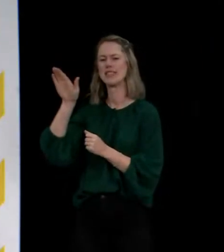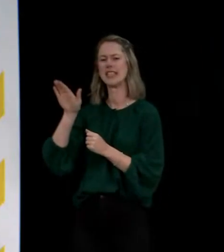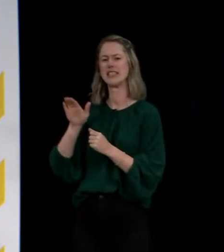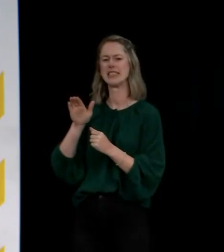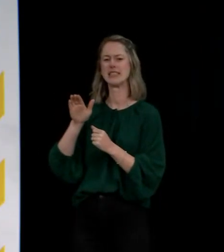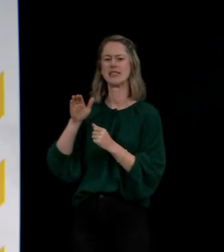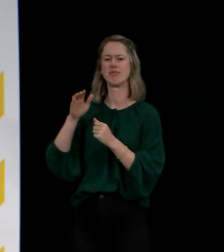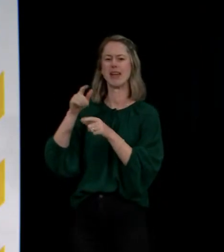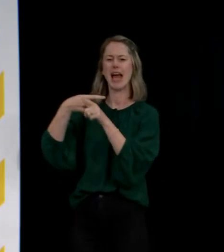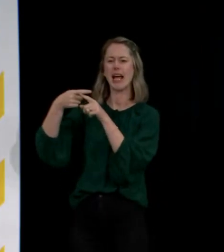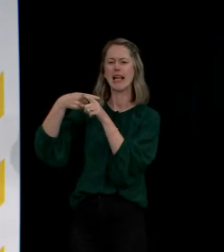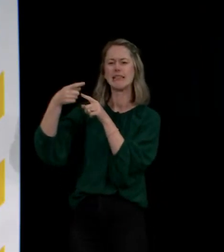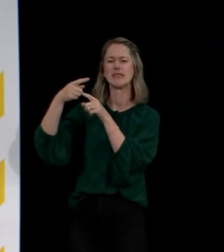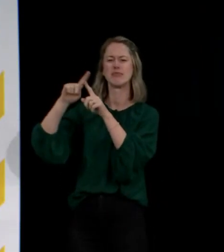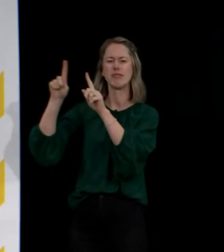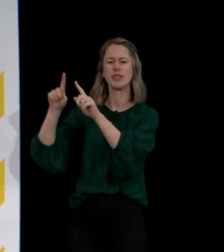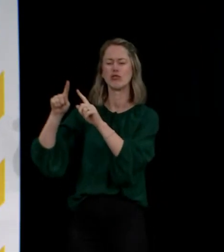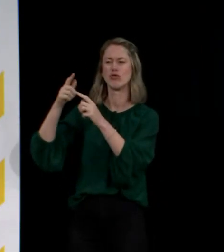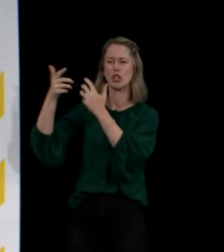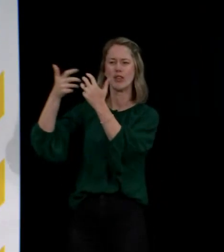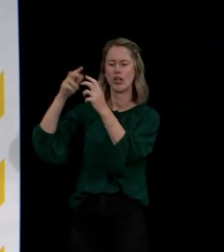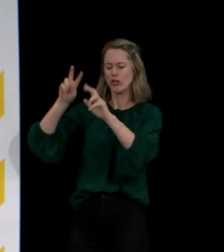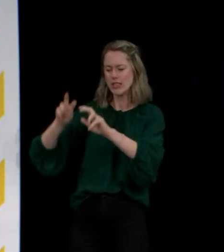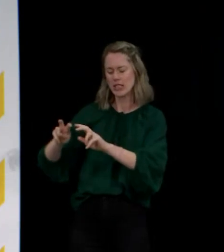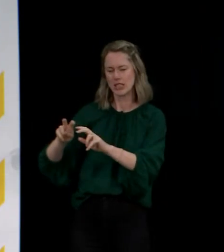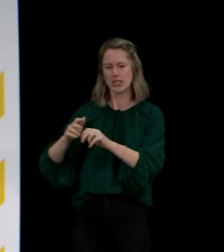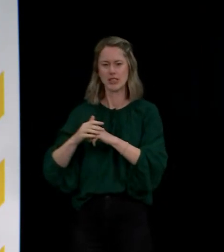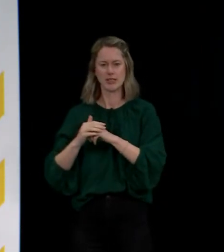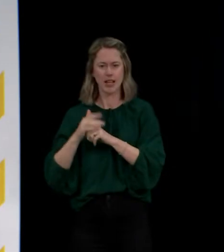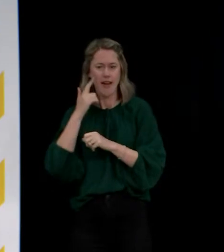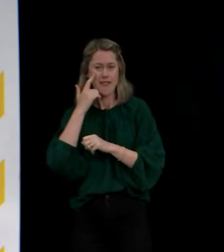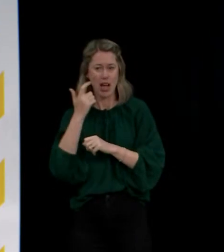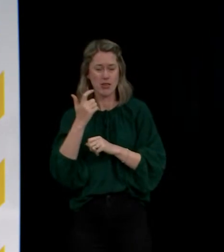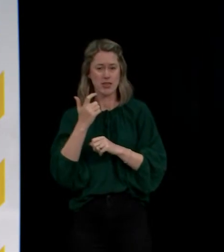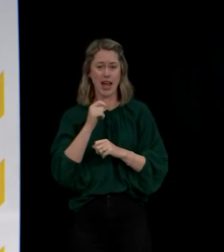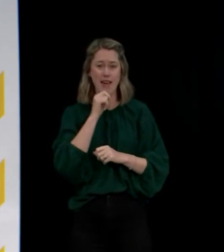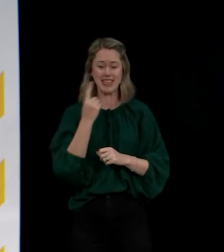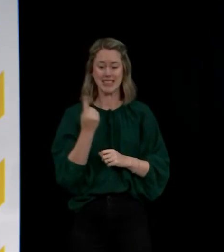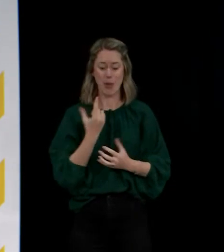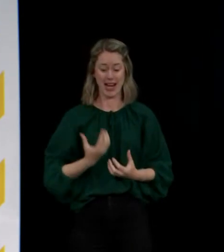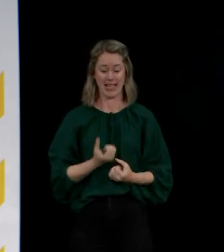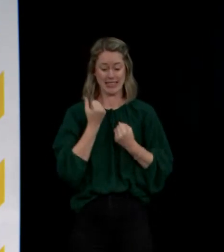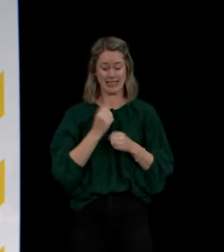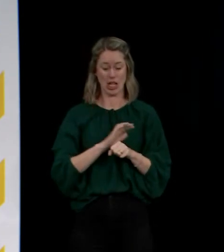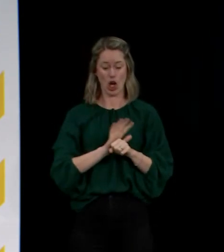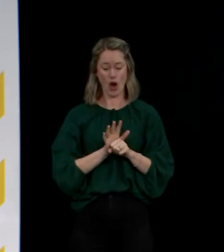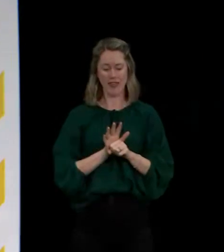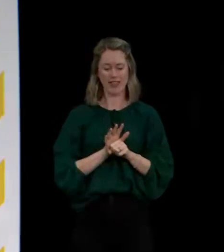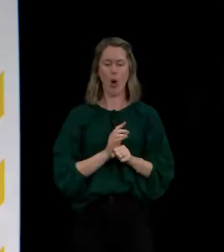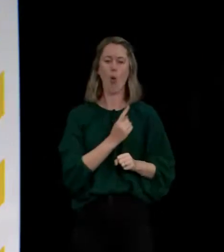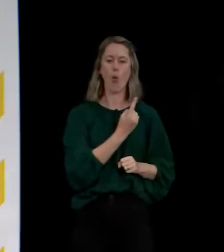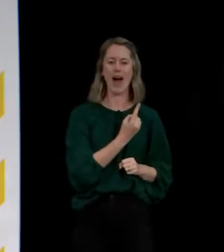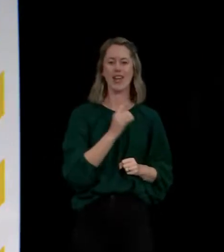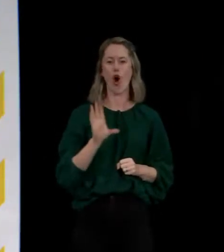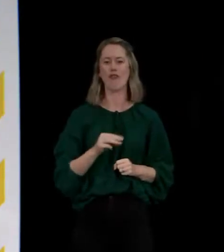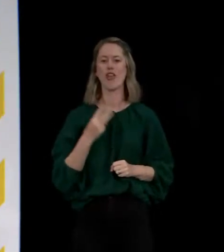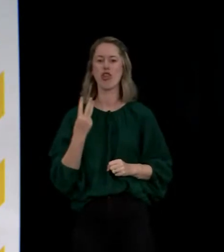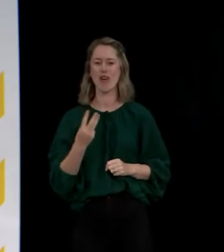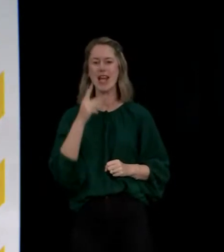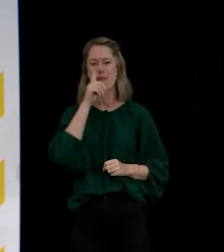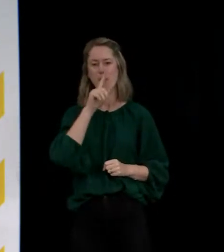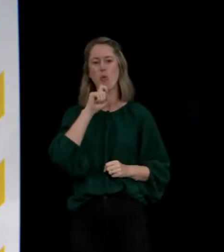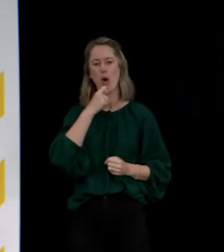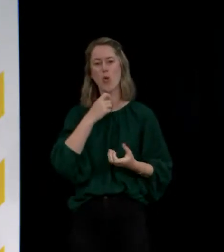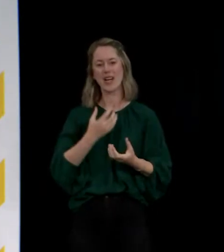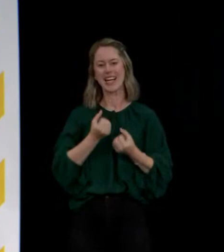UK National Institute for Health Research found more than 1 in 3 people with COVID-19 will experience at least one symptom of